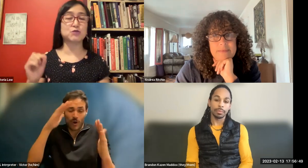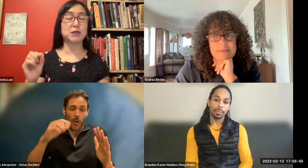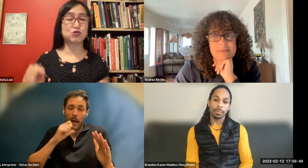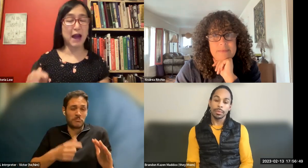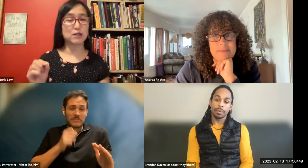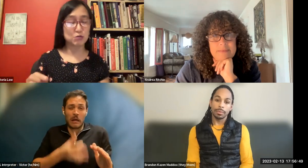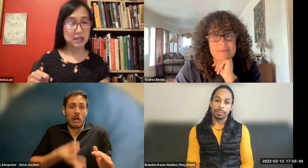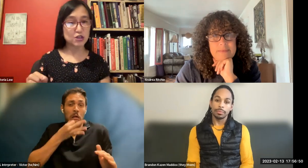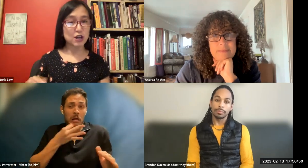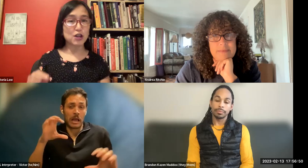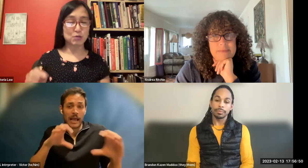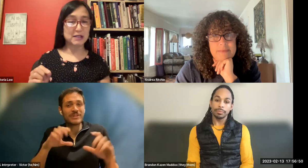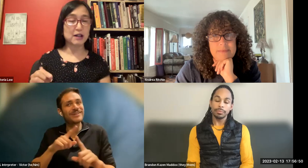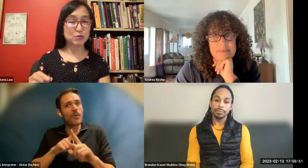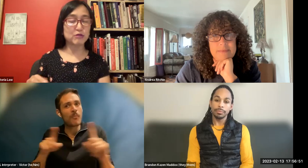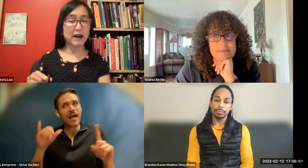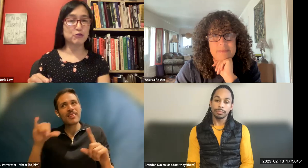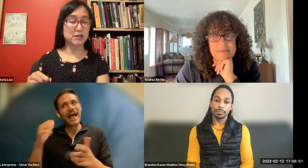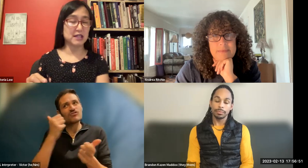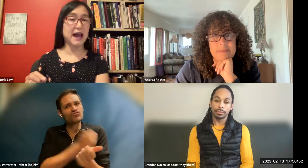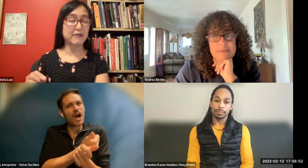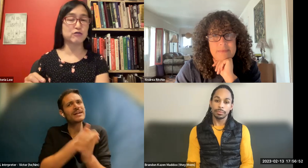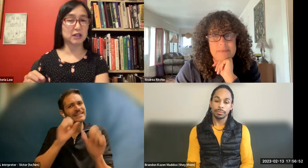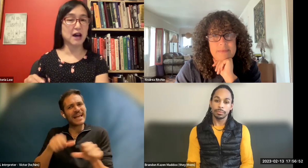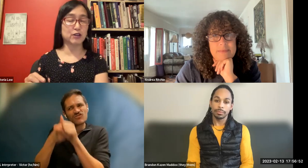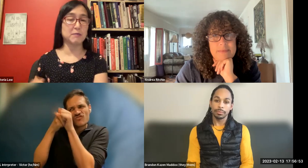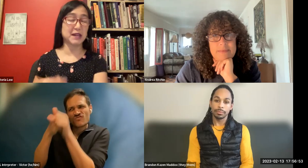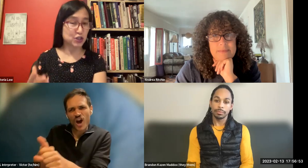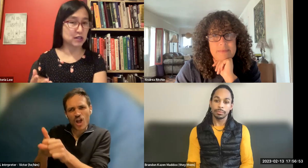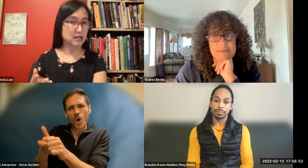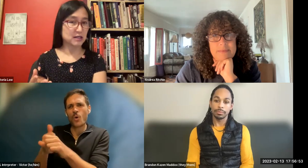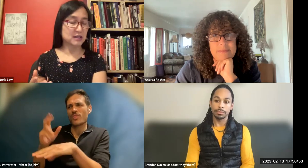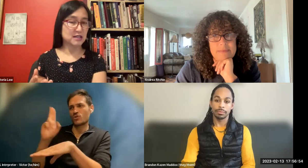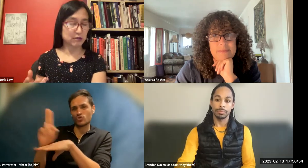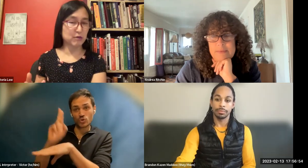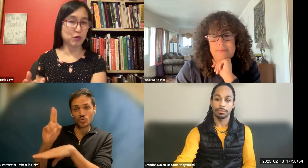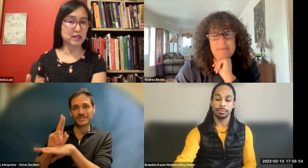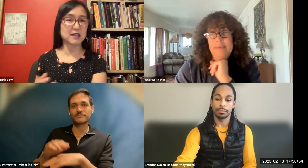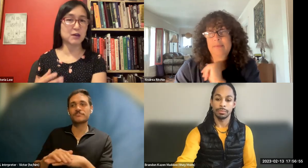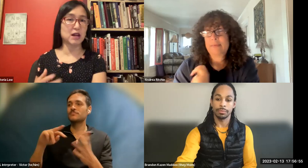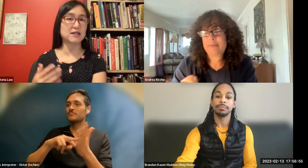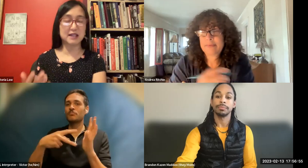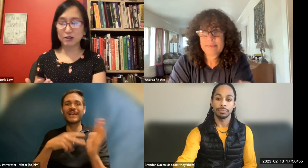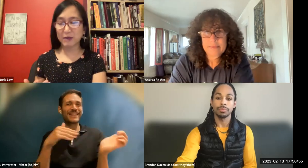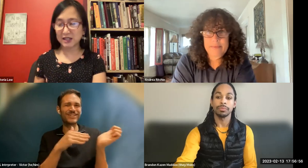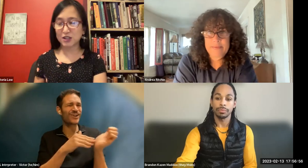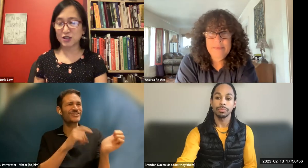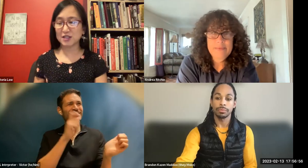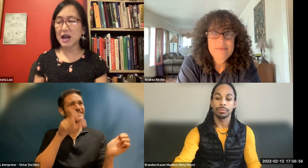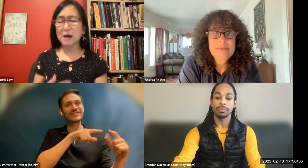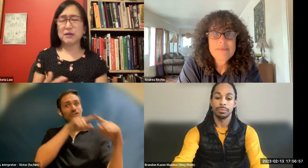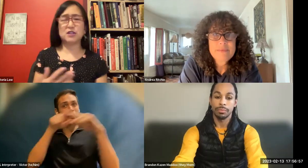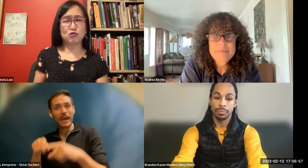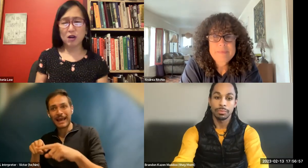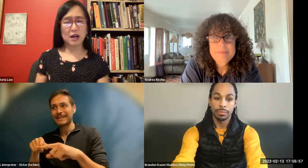could actually track usage. So mental health providers didn't have to rely on the patient self-reporting that they were not taking their